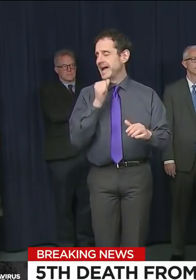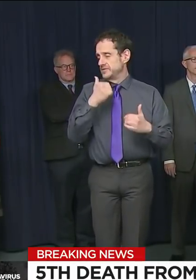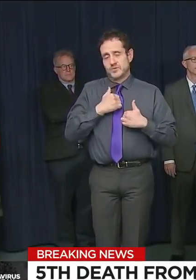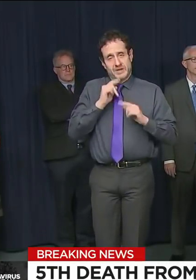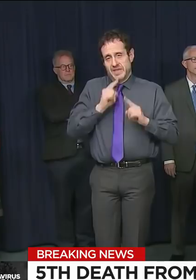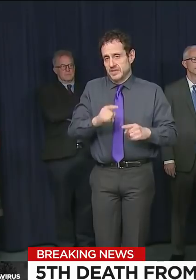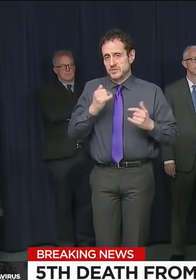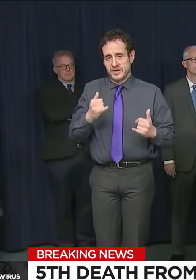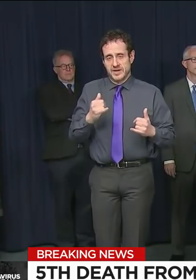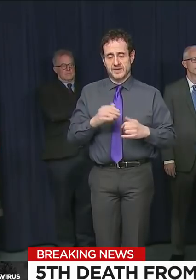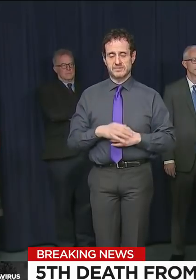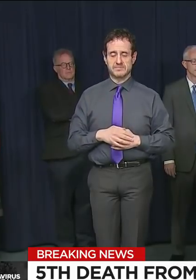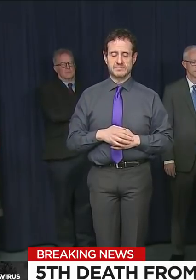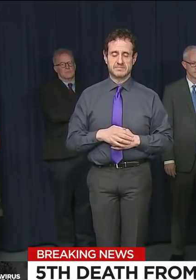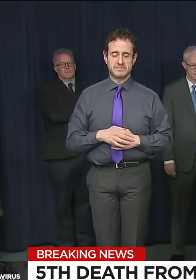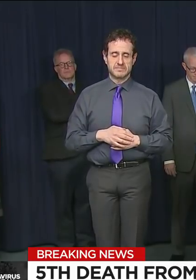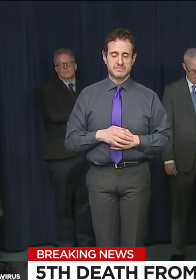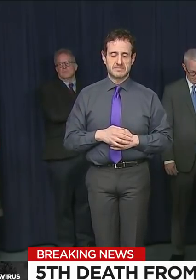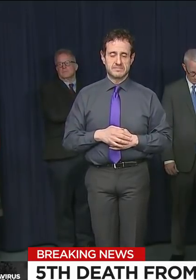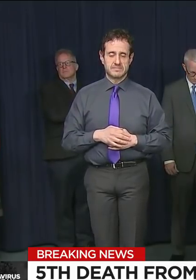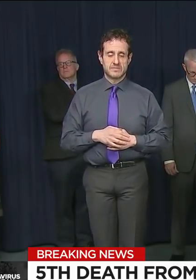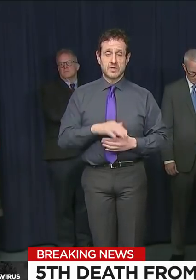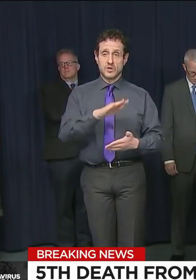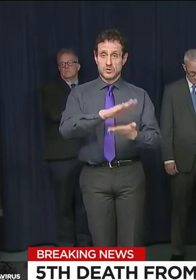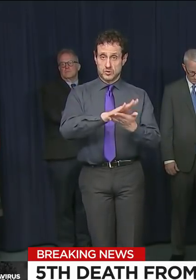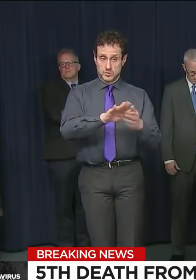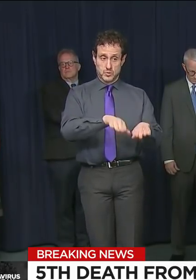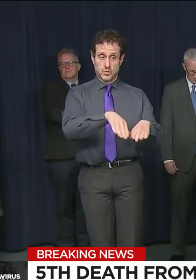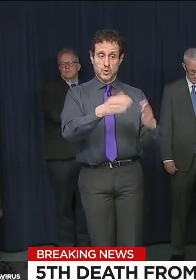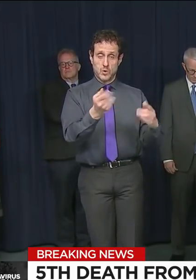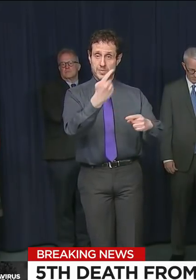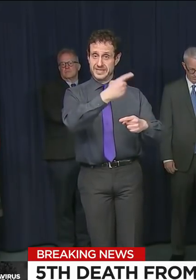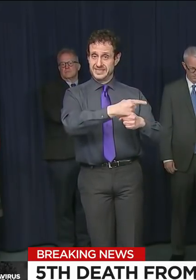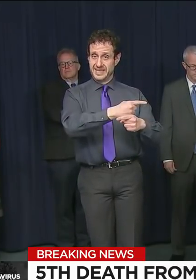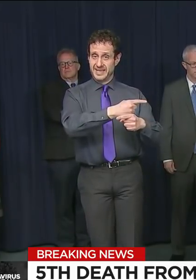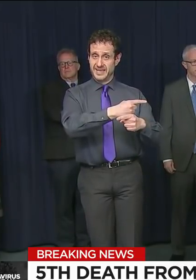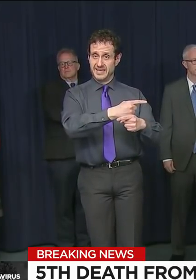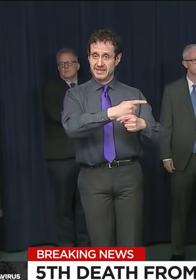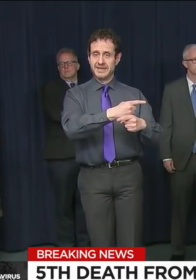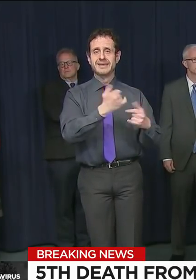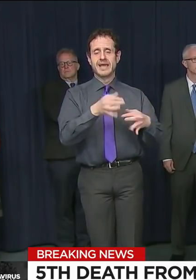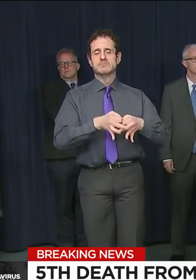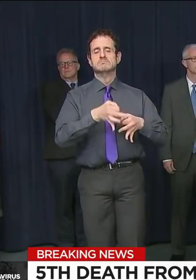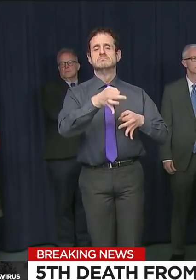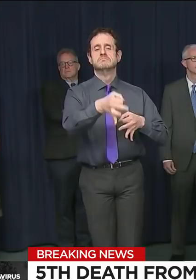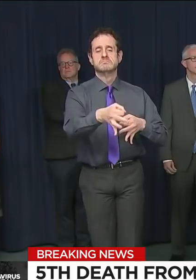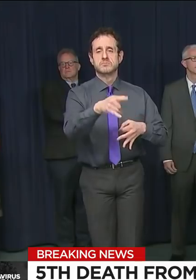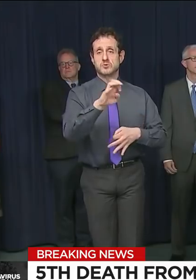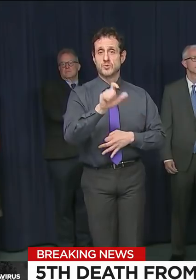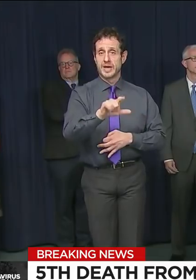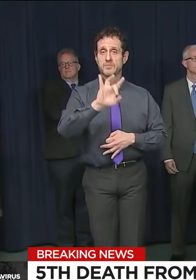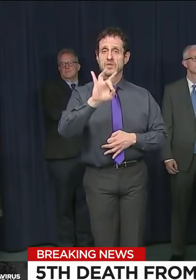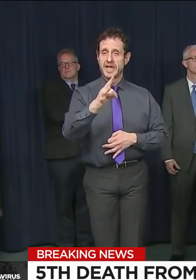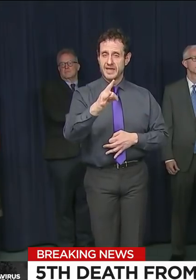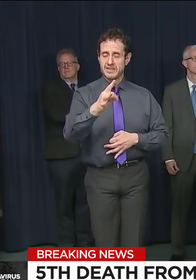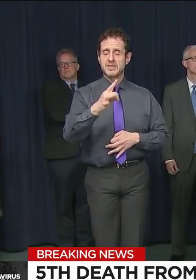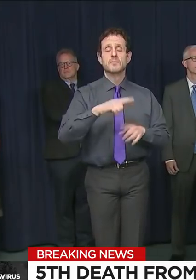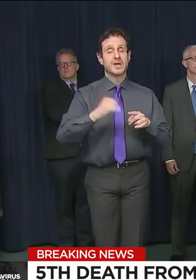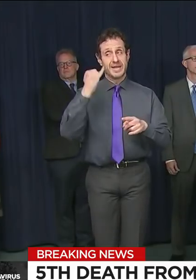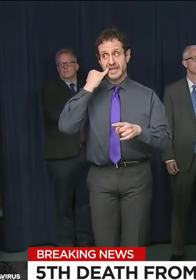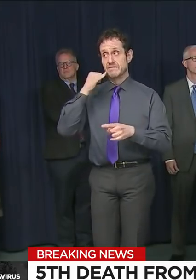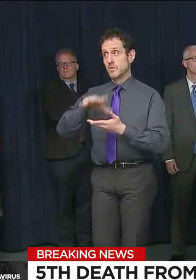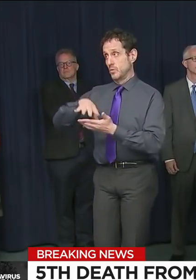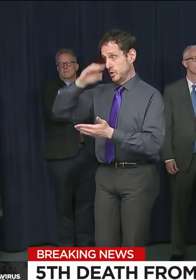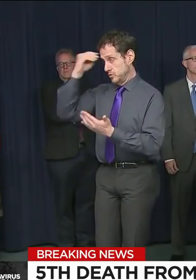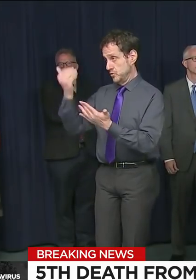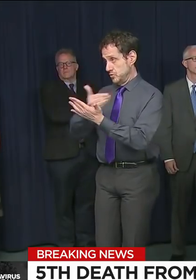We're postponing our tentative reopening date statewide until April 8th, and we'll continue to update you with new